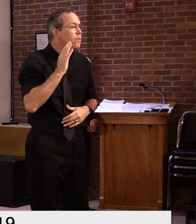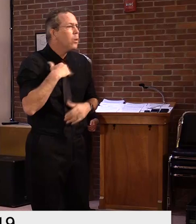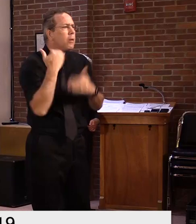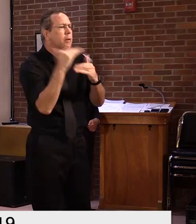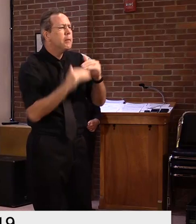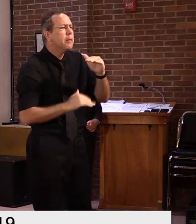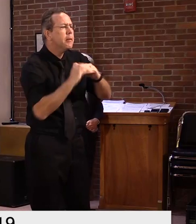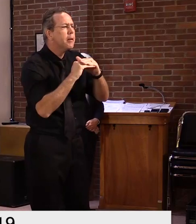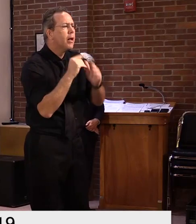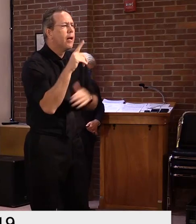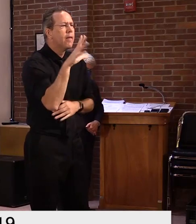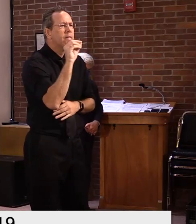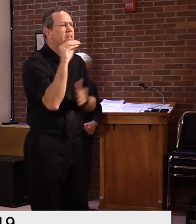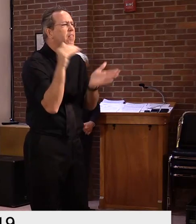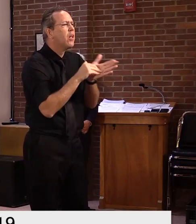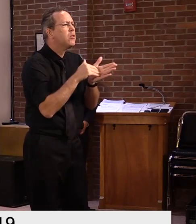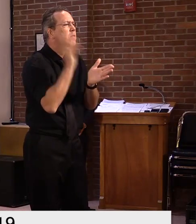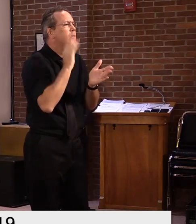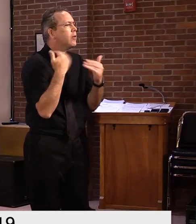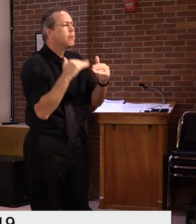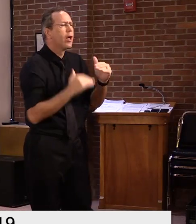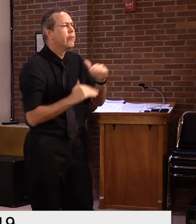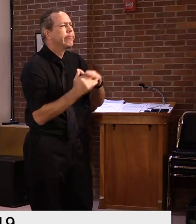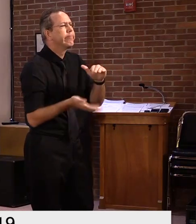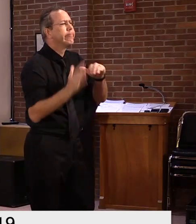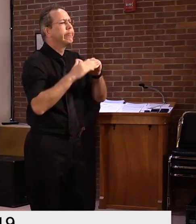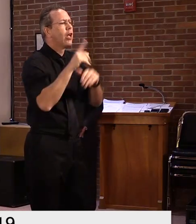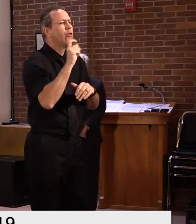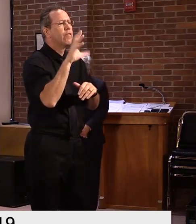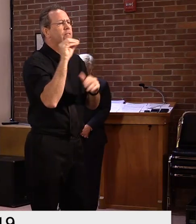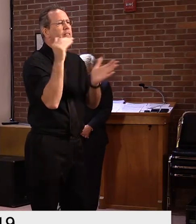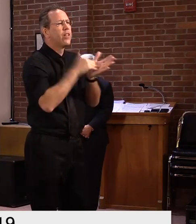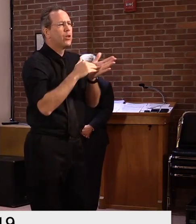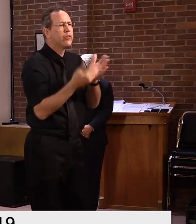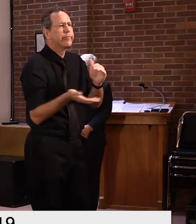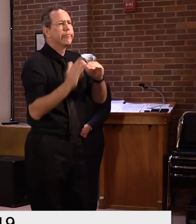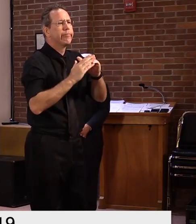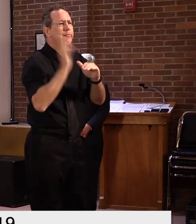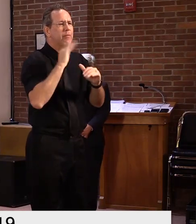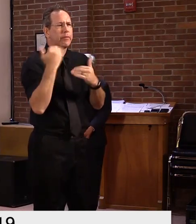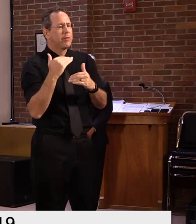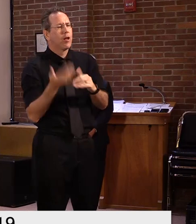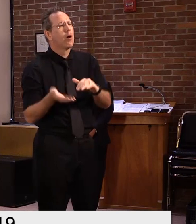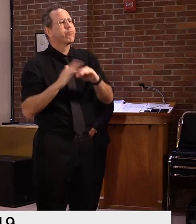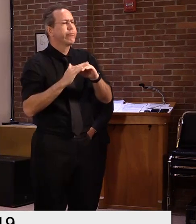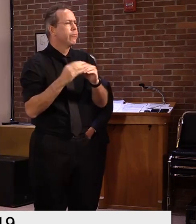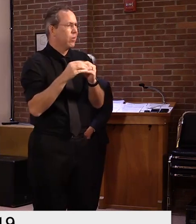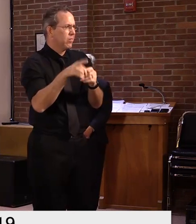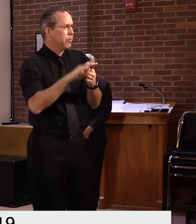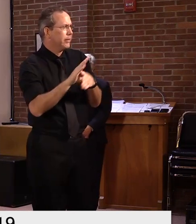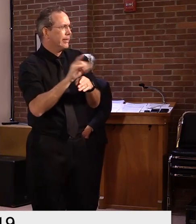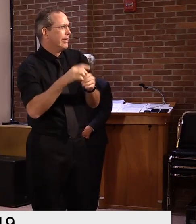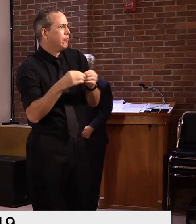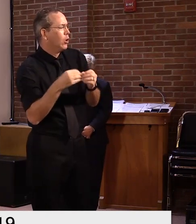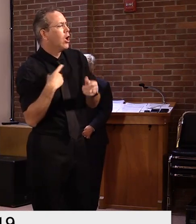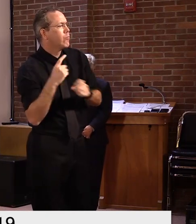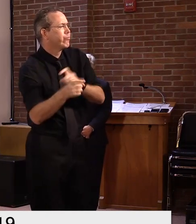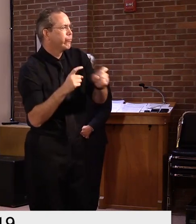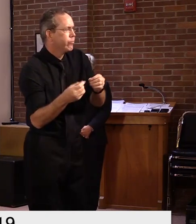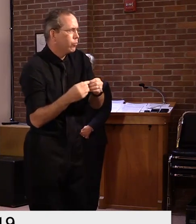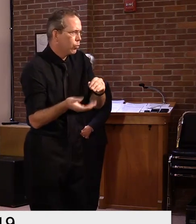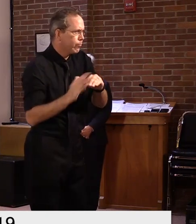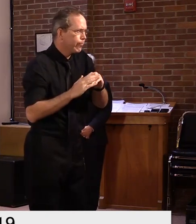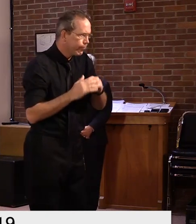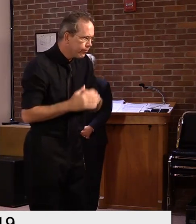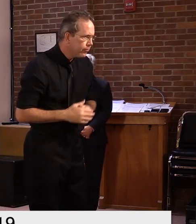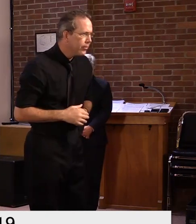to $150,000. We did this in real time to address the needs we were hearing from those on the ground and in